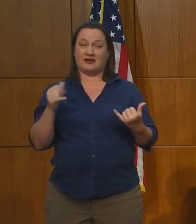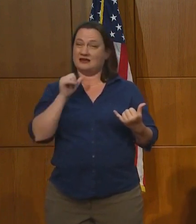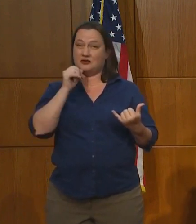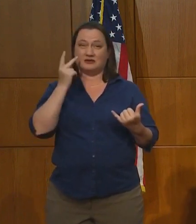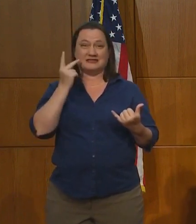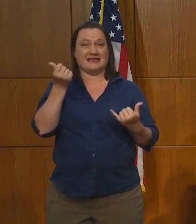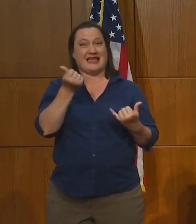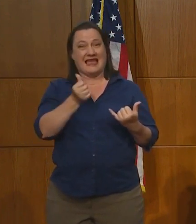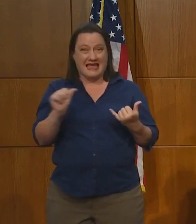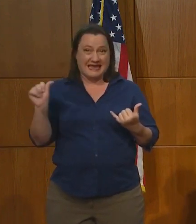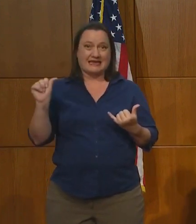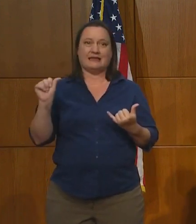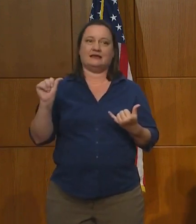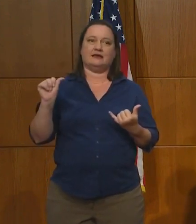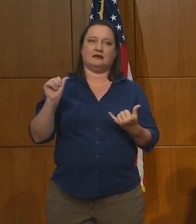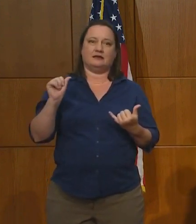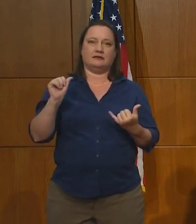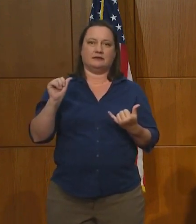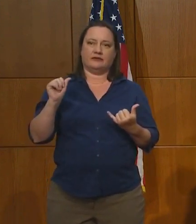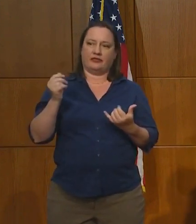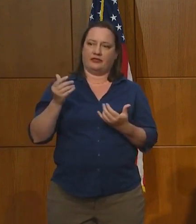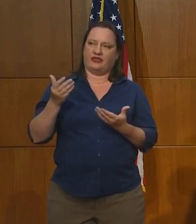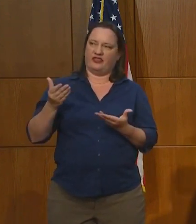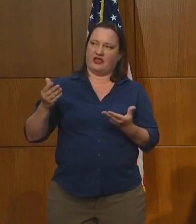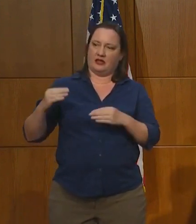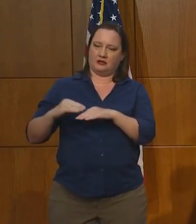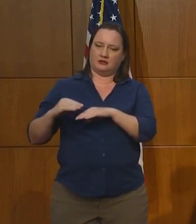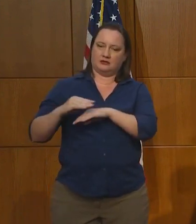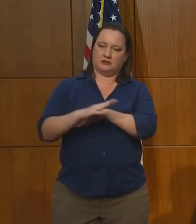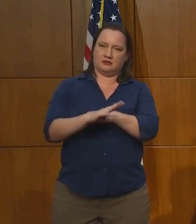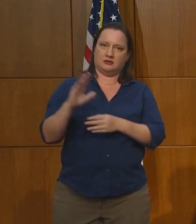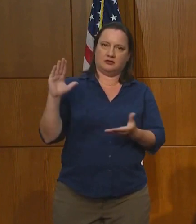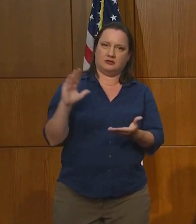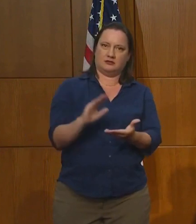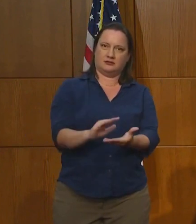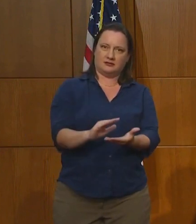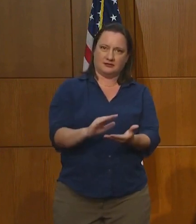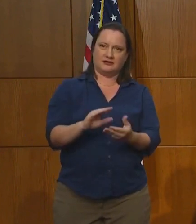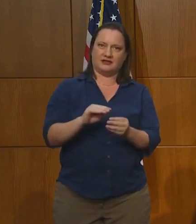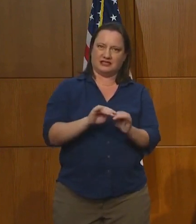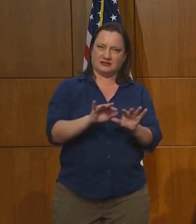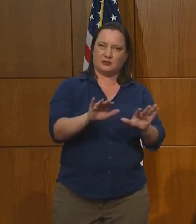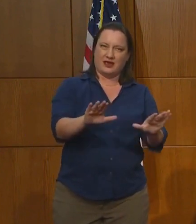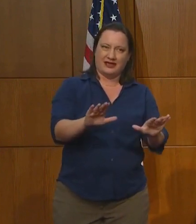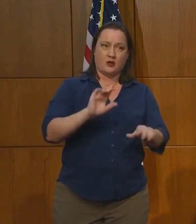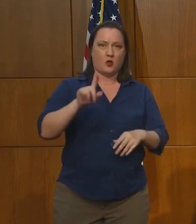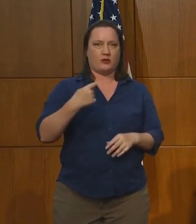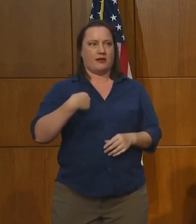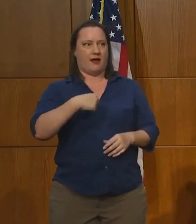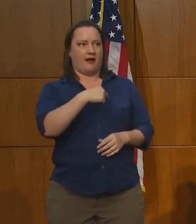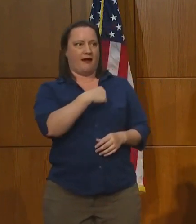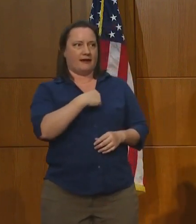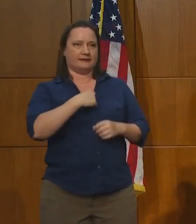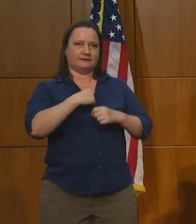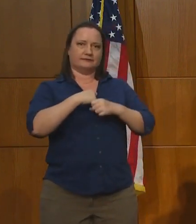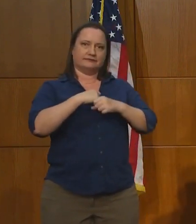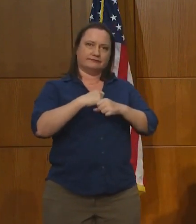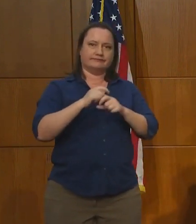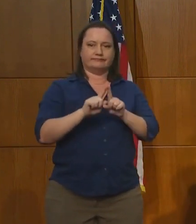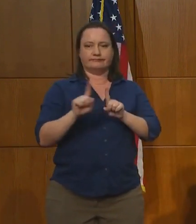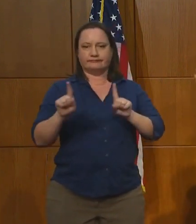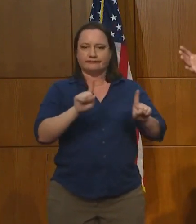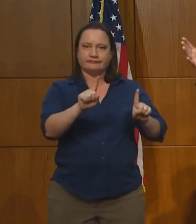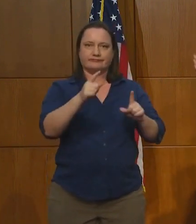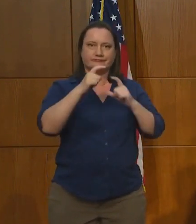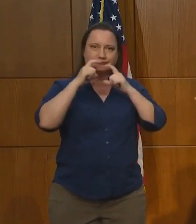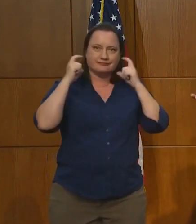down other than us right now until we get a vaccination. And so you asked the question, do I plan to move to a